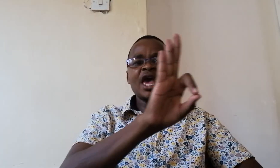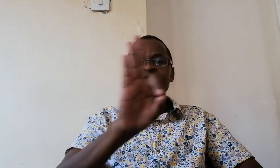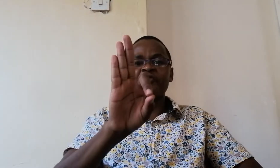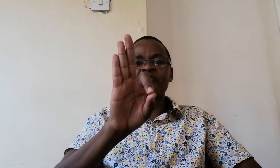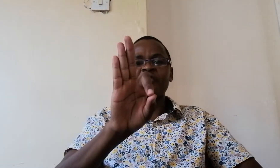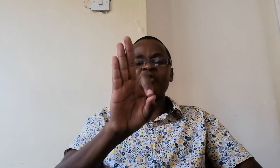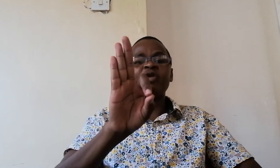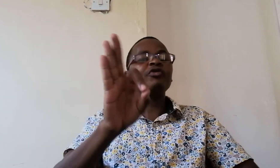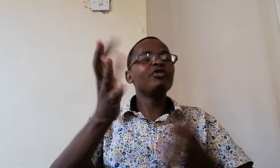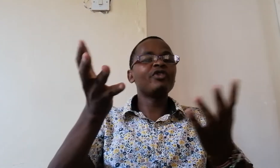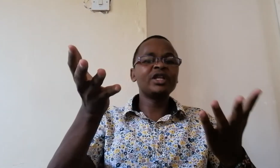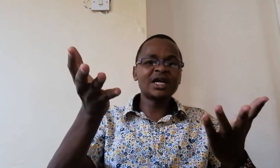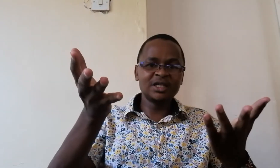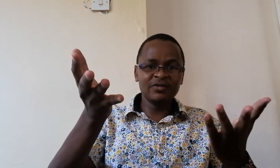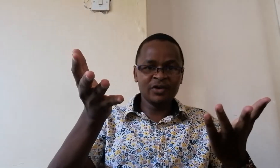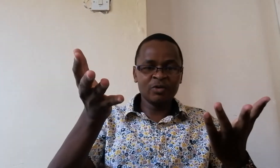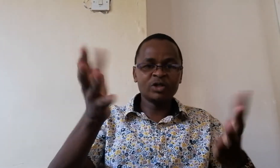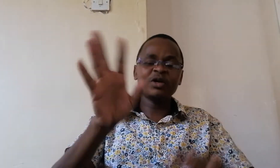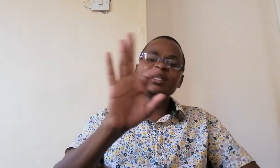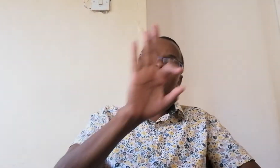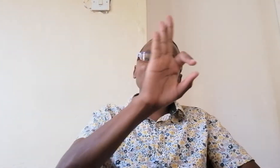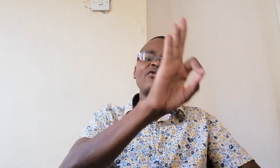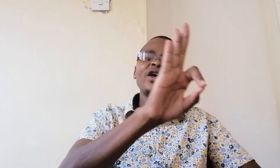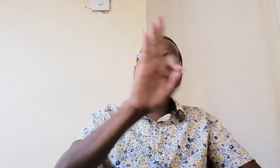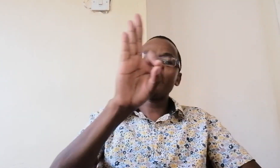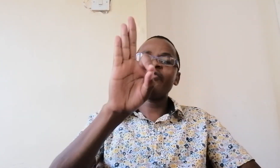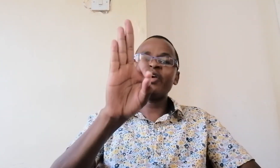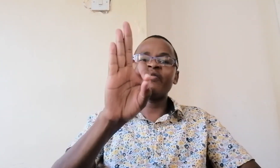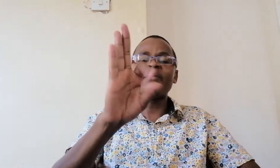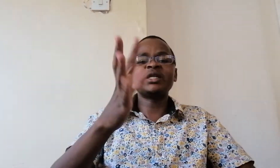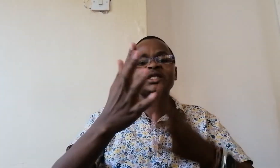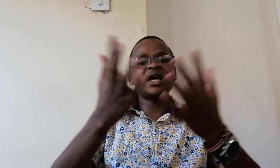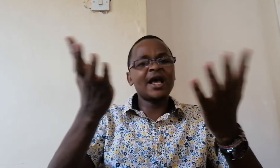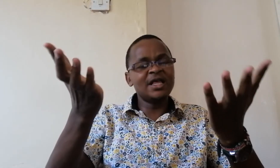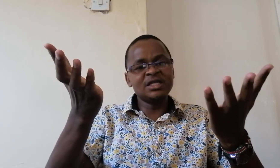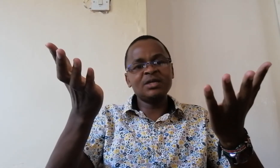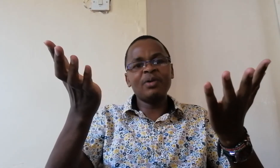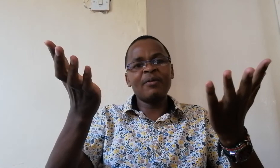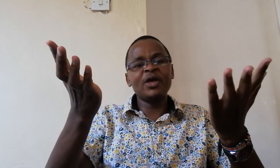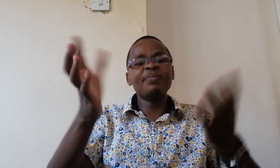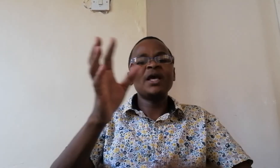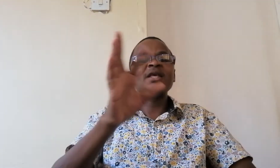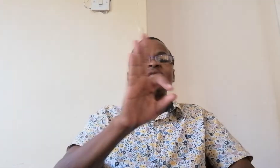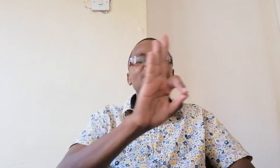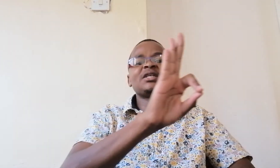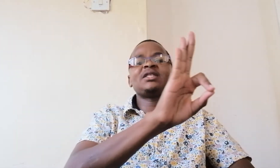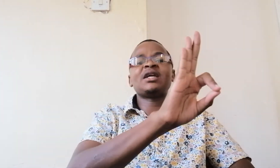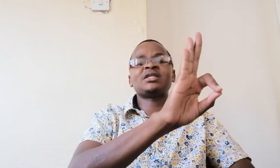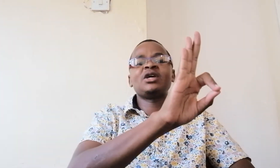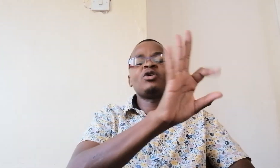F. Or if you find that difficult, you can just say find FF, but in simpler way, just stress that.